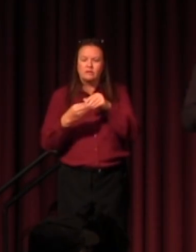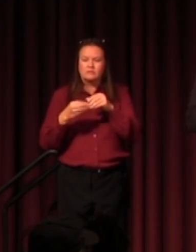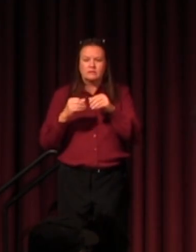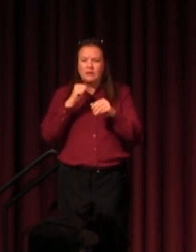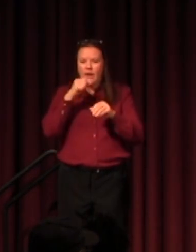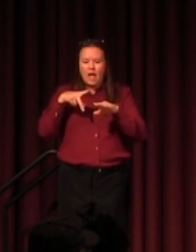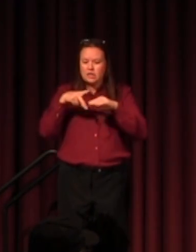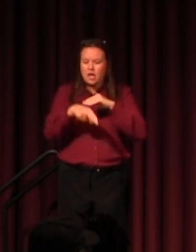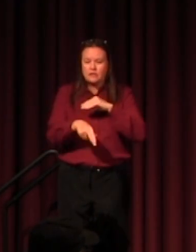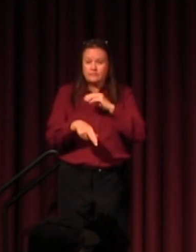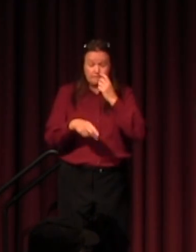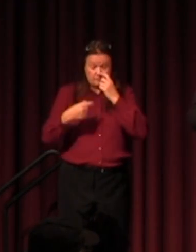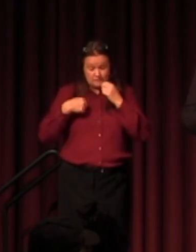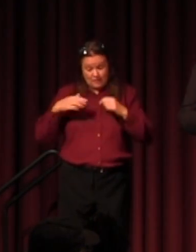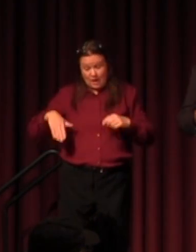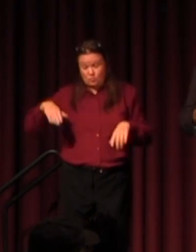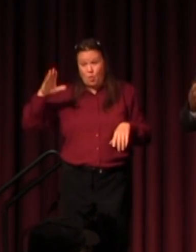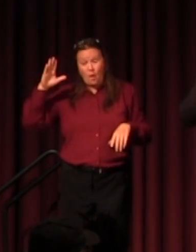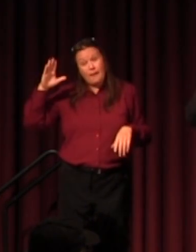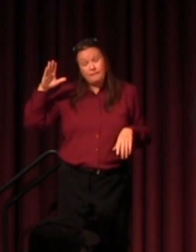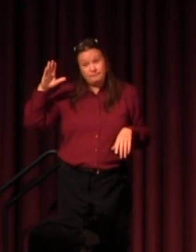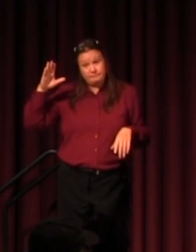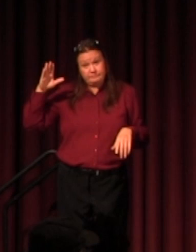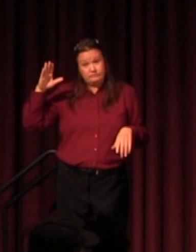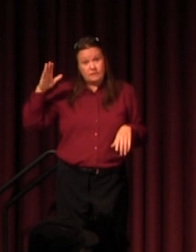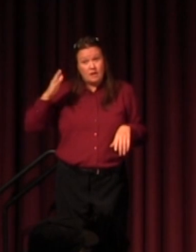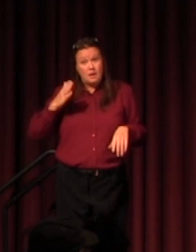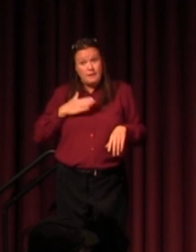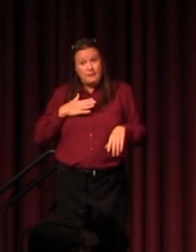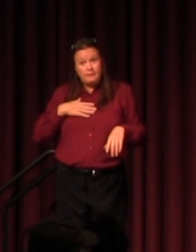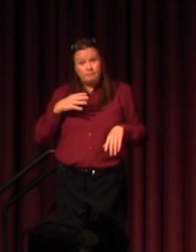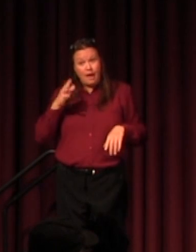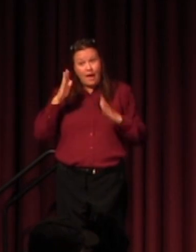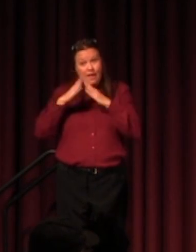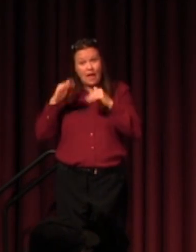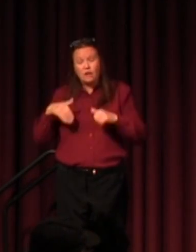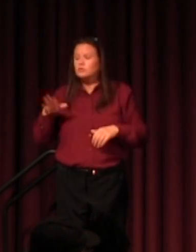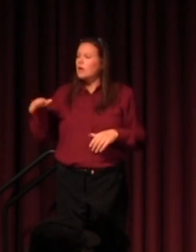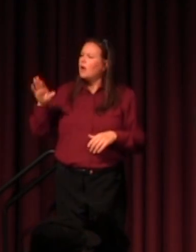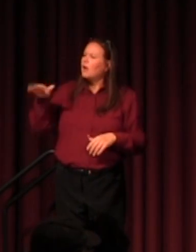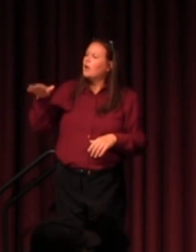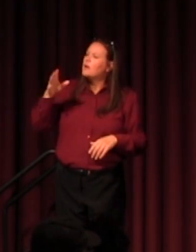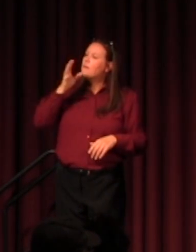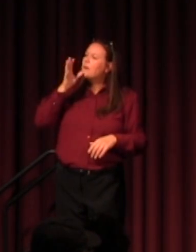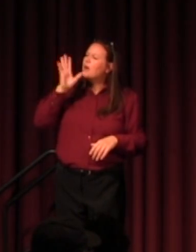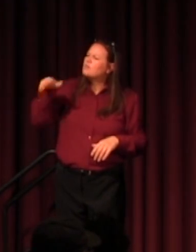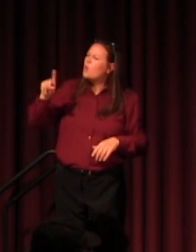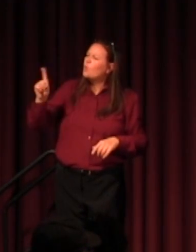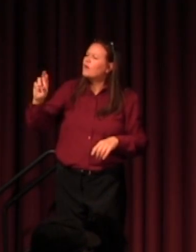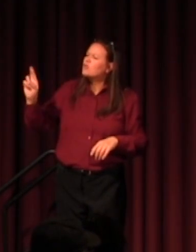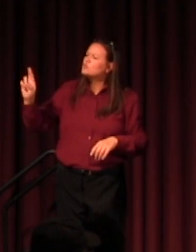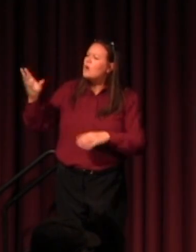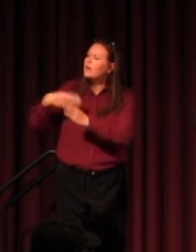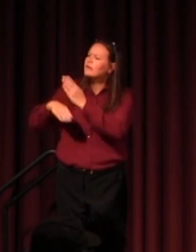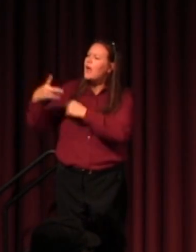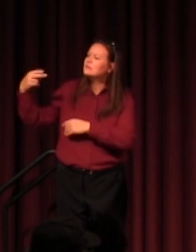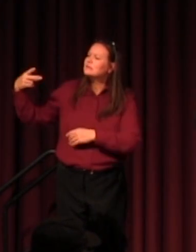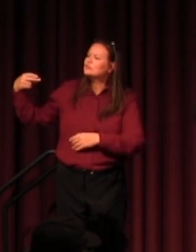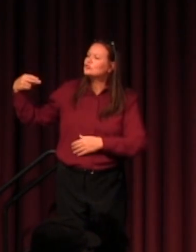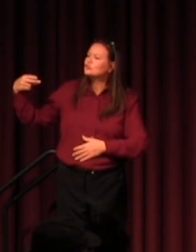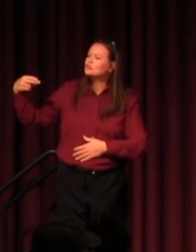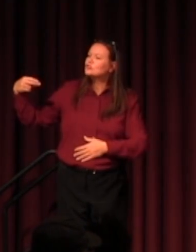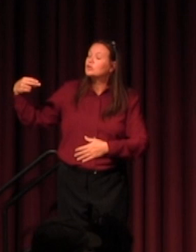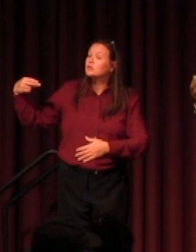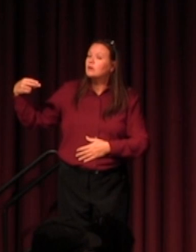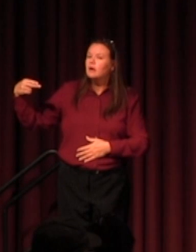when I was growing up, I asked, in my house, I was like, where are the right-hand scissors? And my mom would say, they're there. I went to kindergarten, I